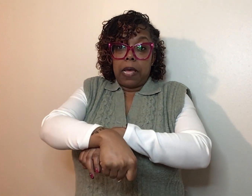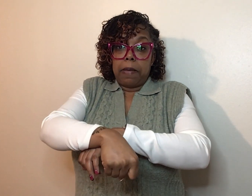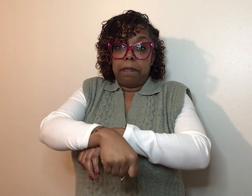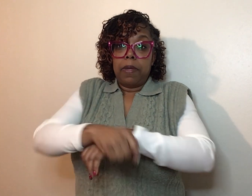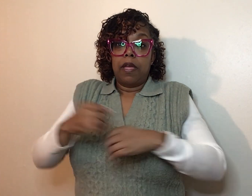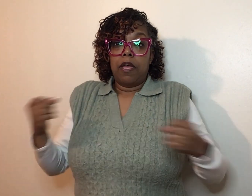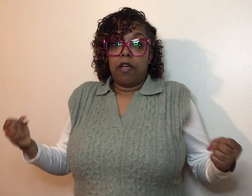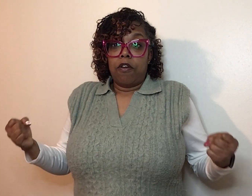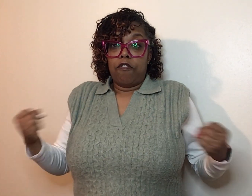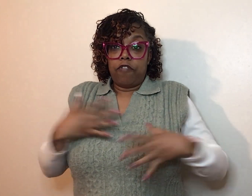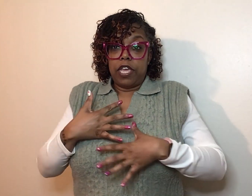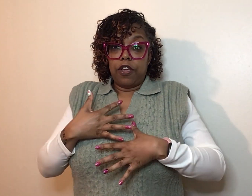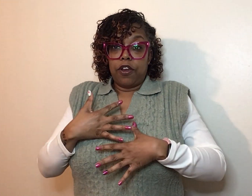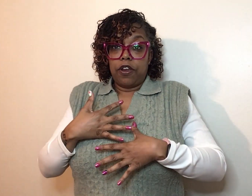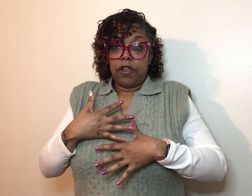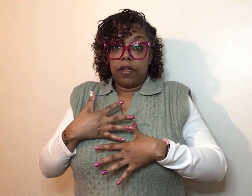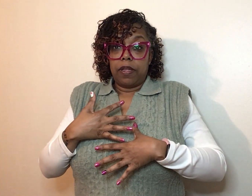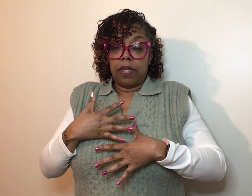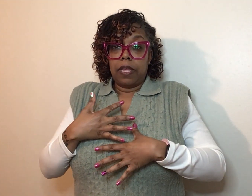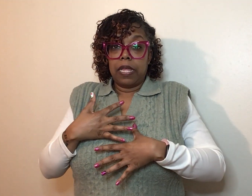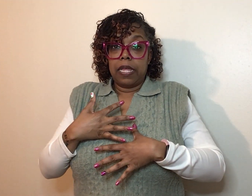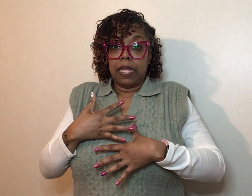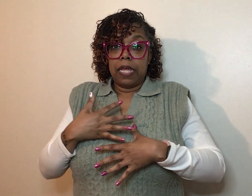overcome fear